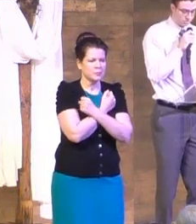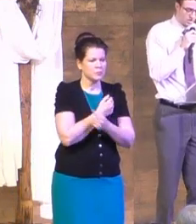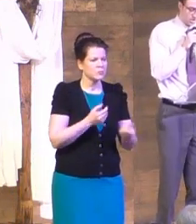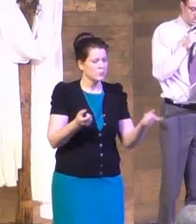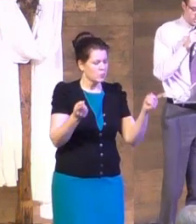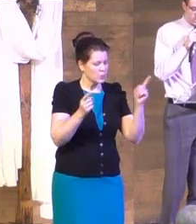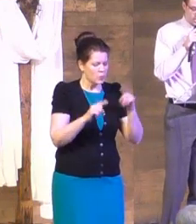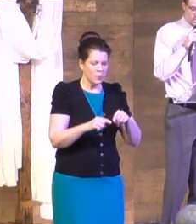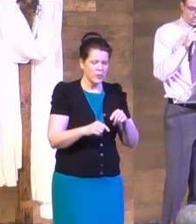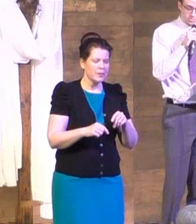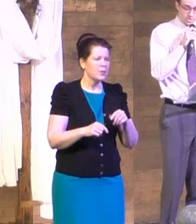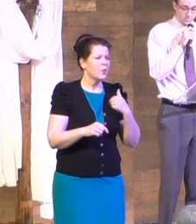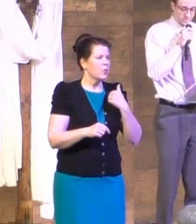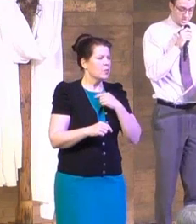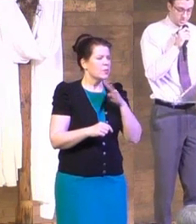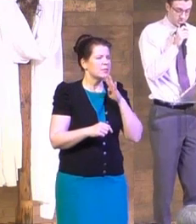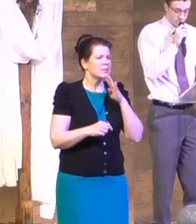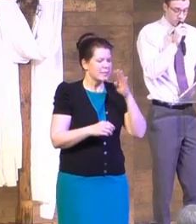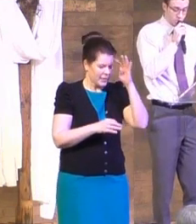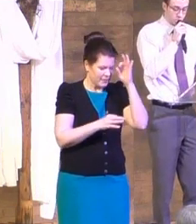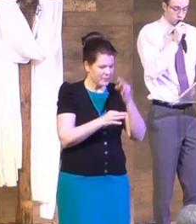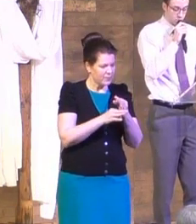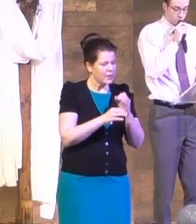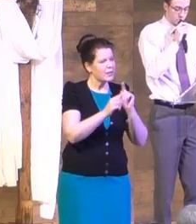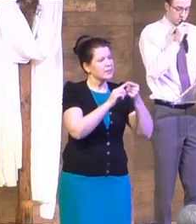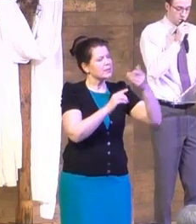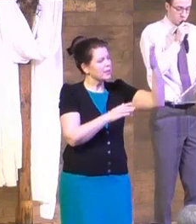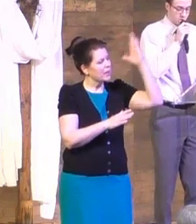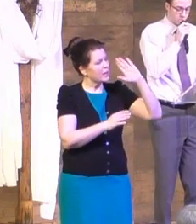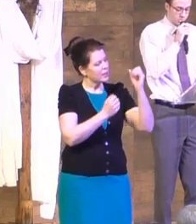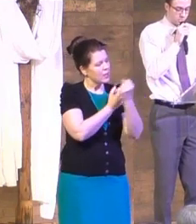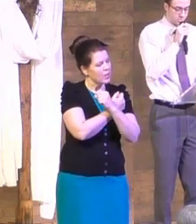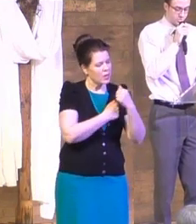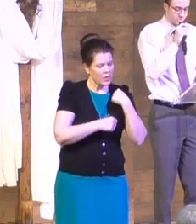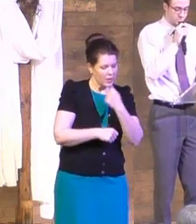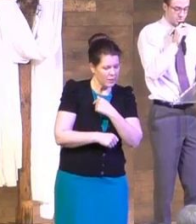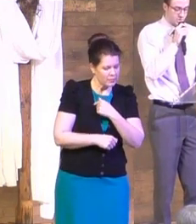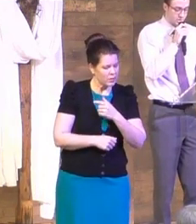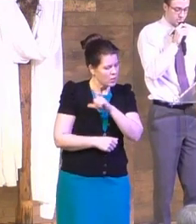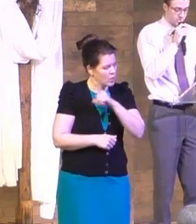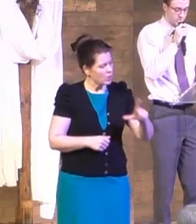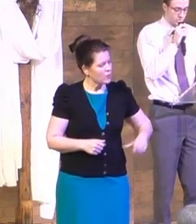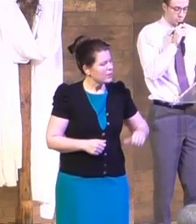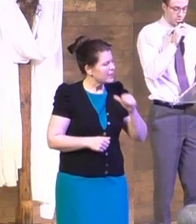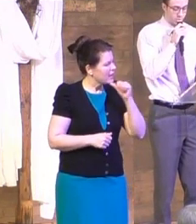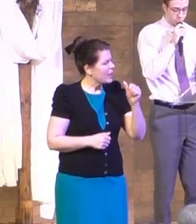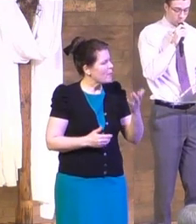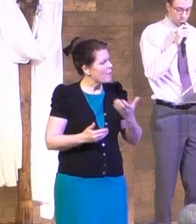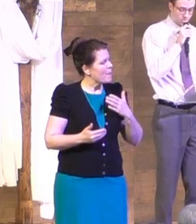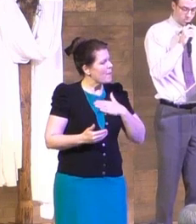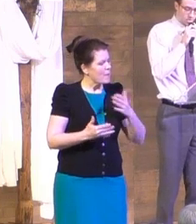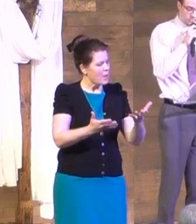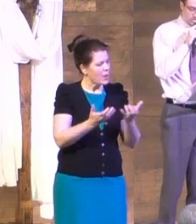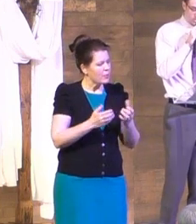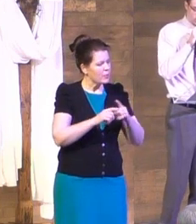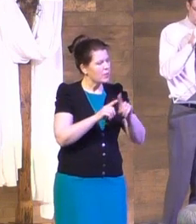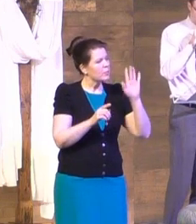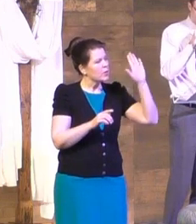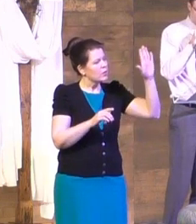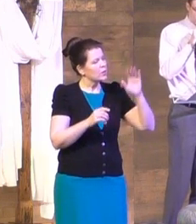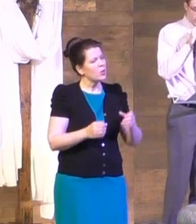in faith to the God who loves us, Lord, not my will, but yours be done, we uncurl our